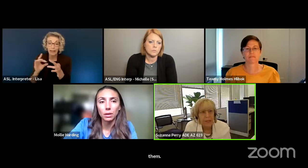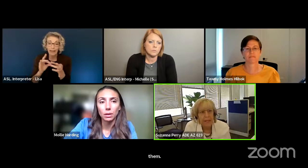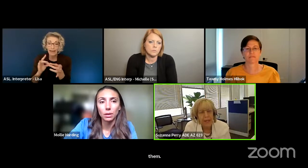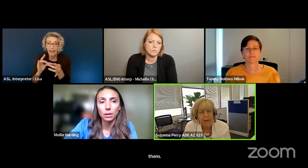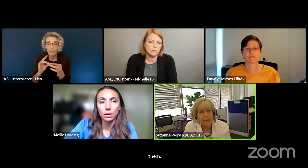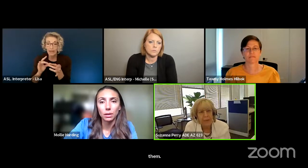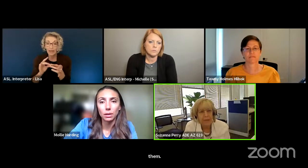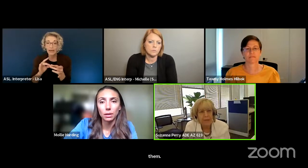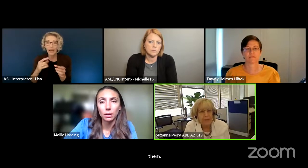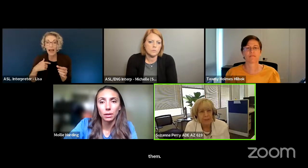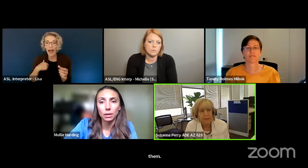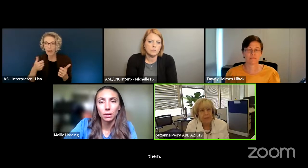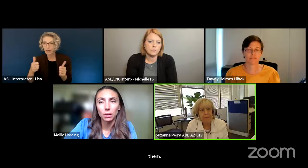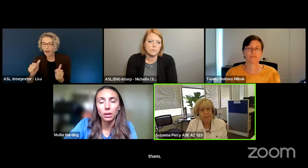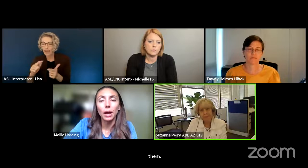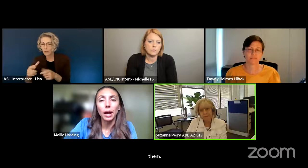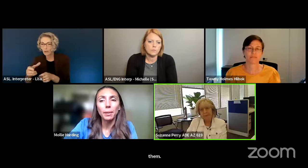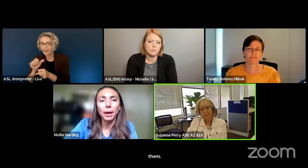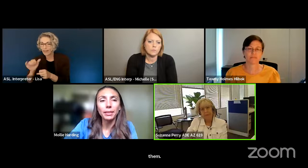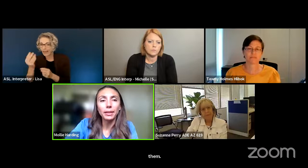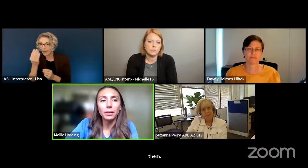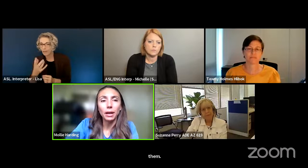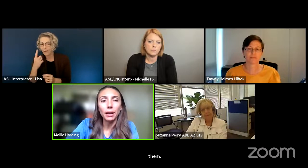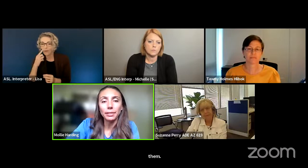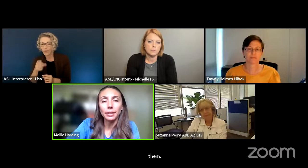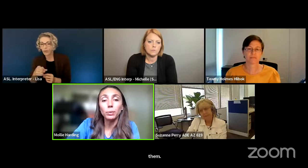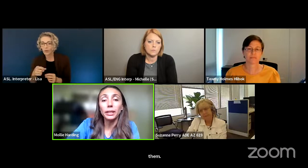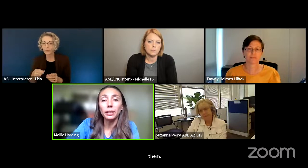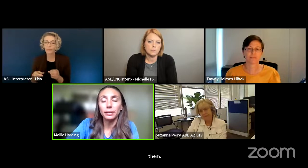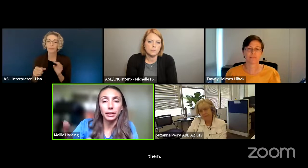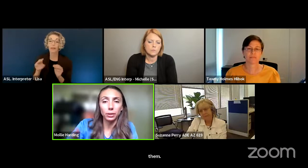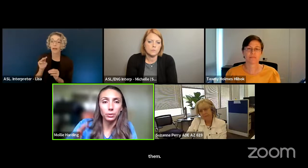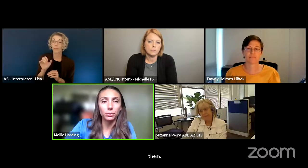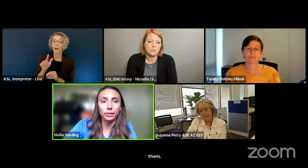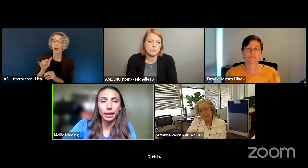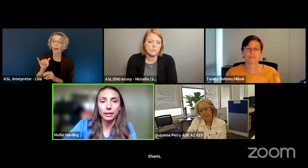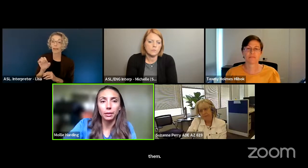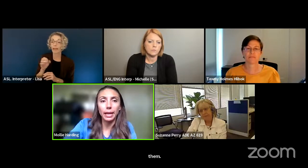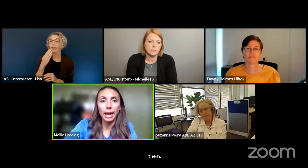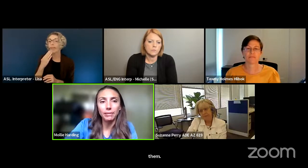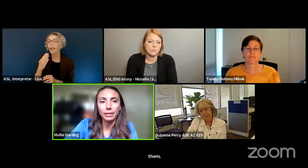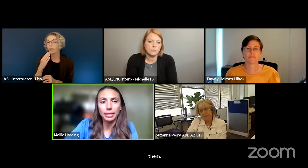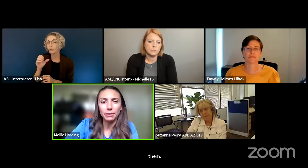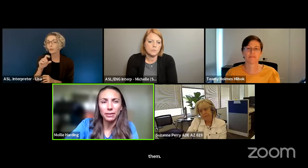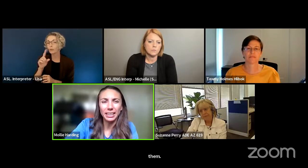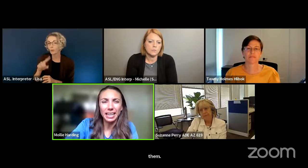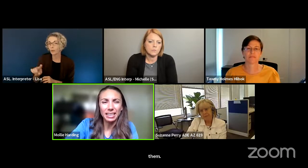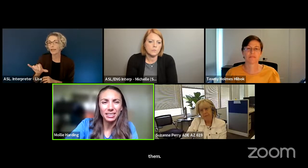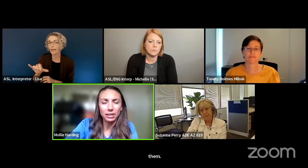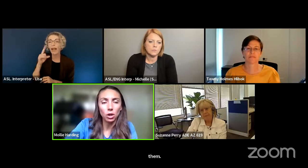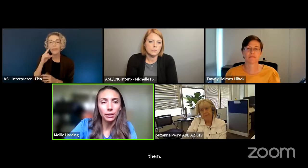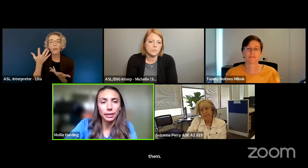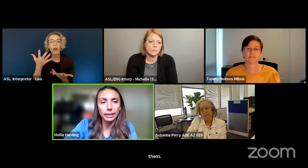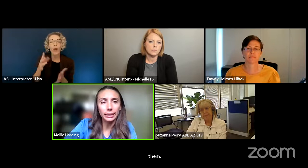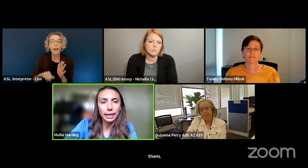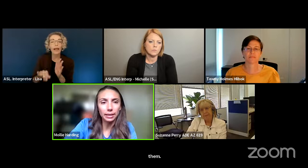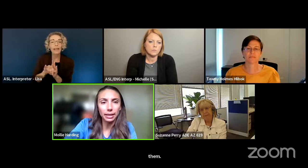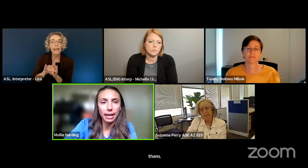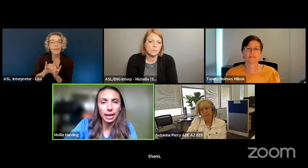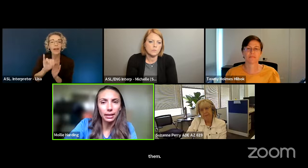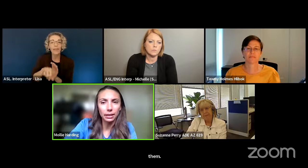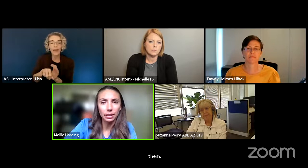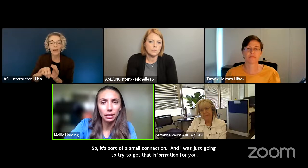going to try to get that information for you. I think we, thank you, Susie. I think we have identified that. Is it called